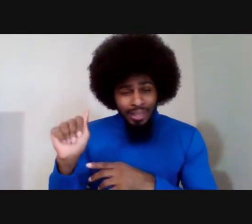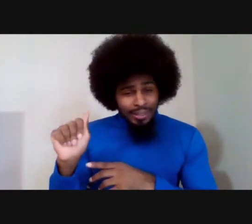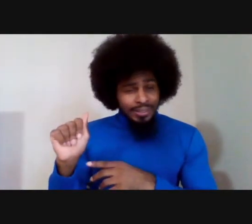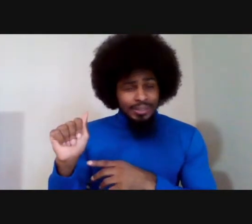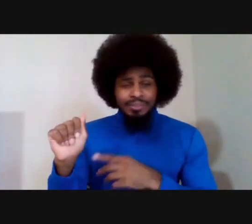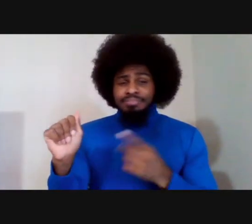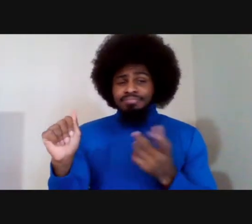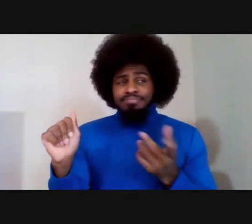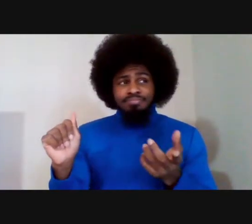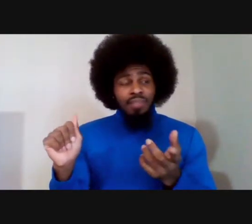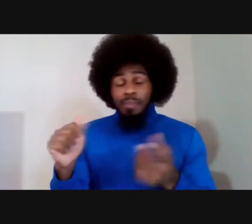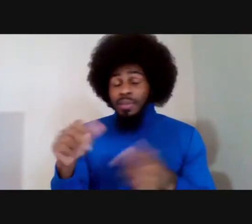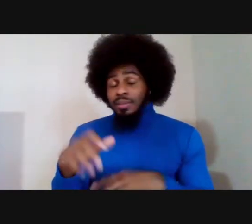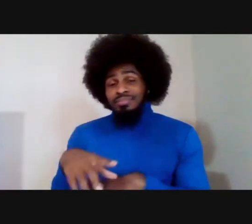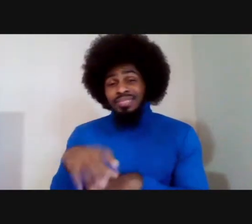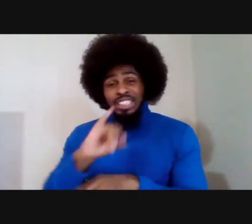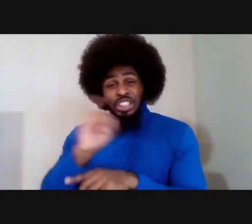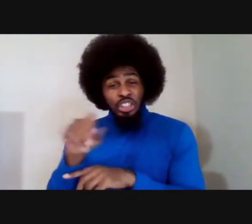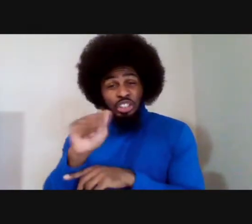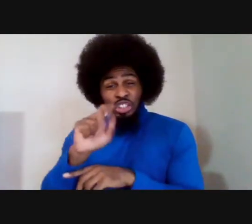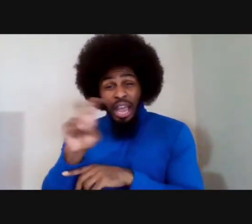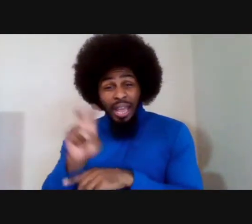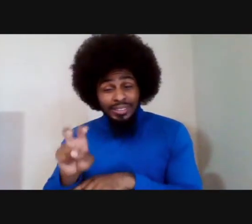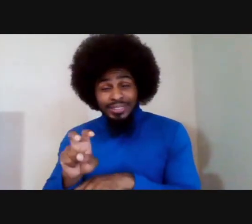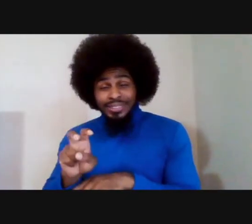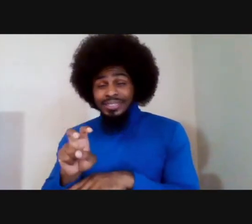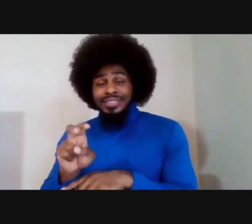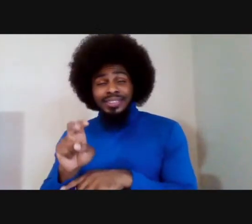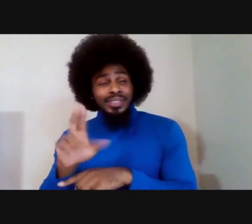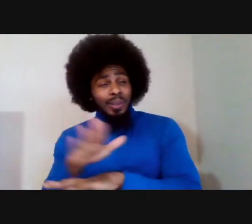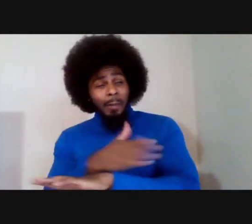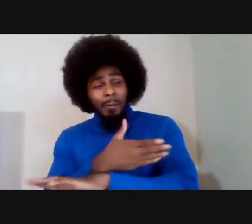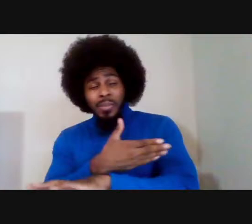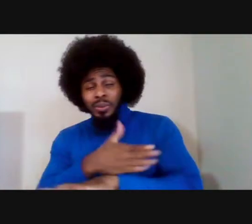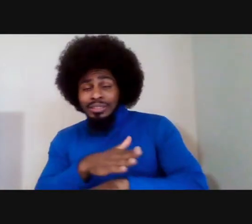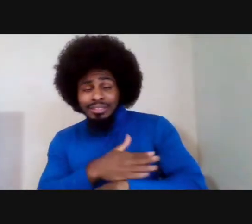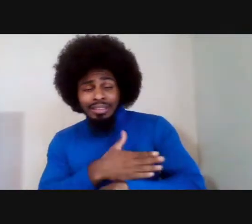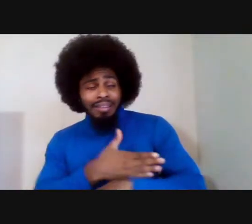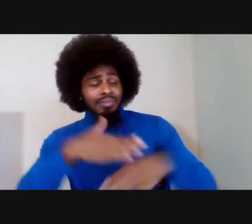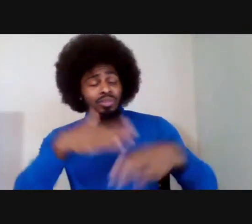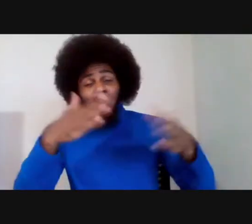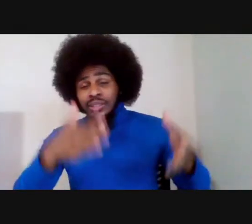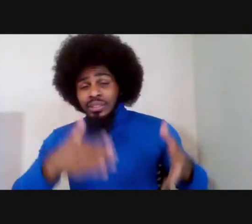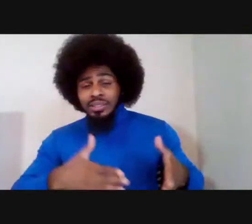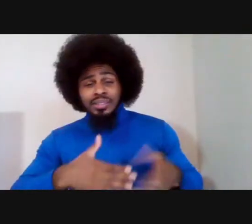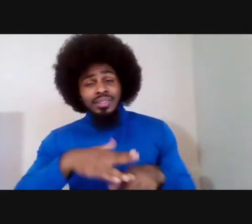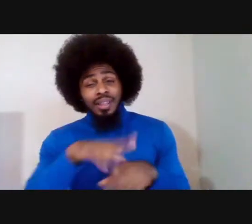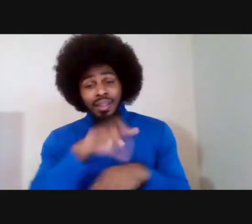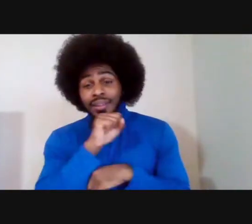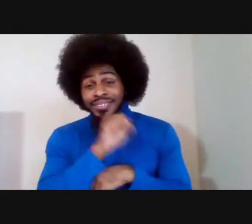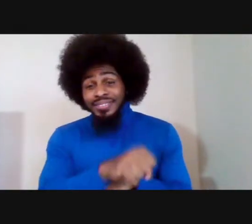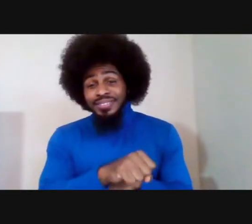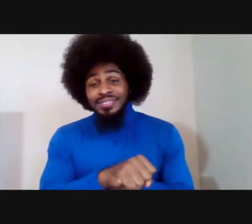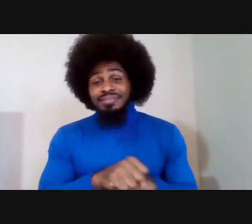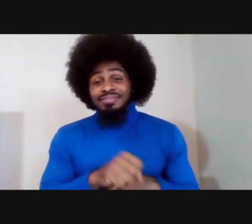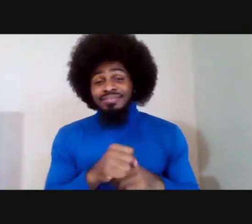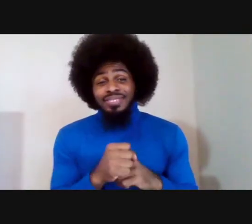I love jazz musicians and jazz music and creative musicians. So a lot of my